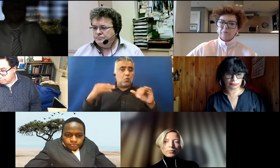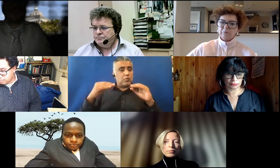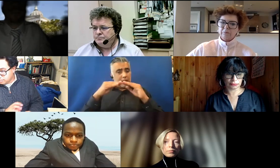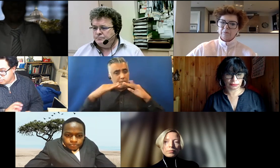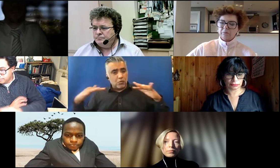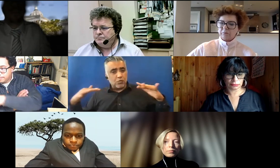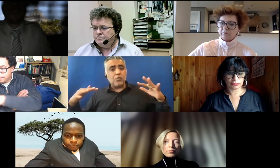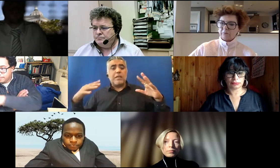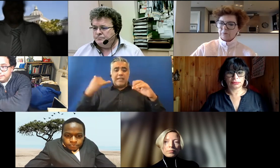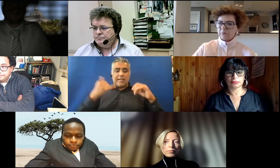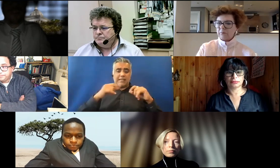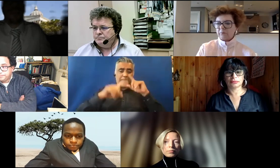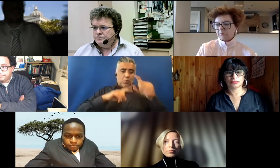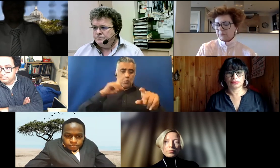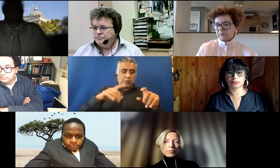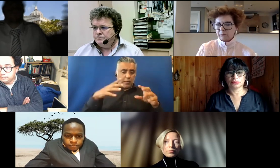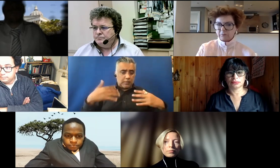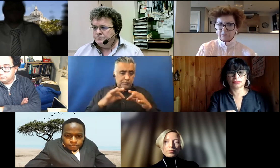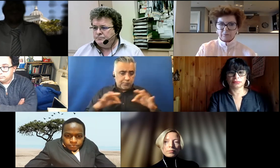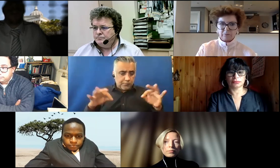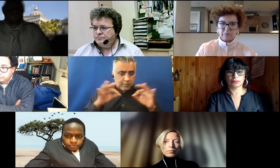these questions.